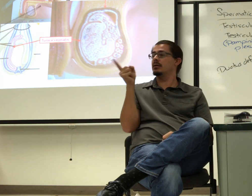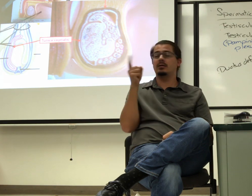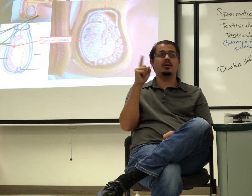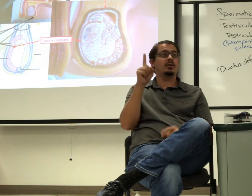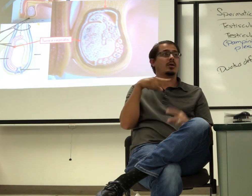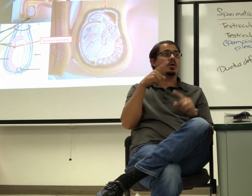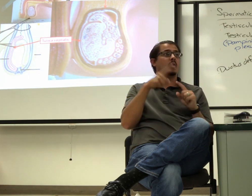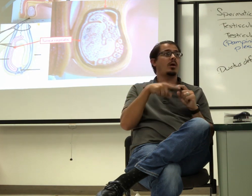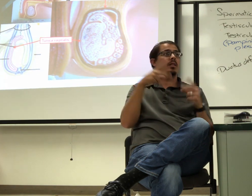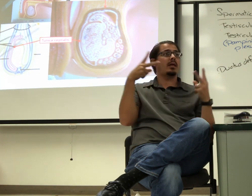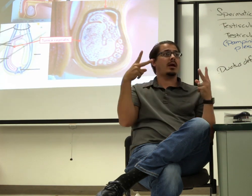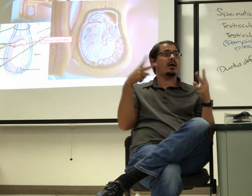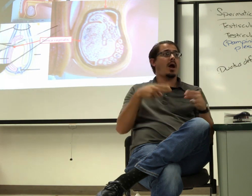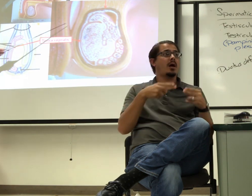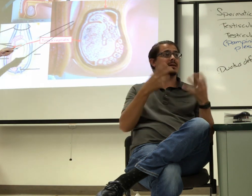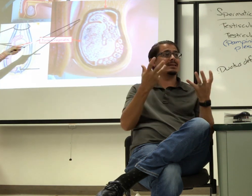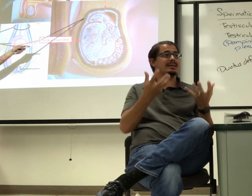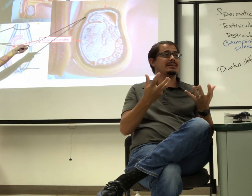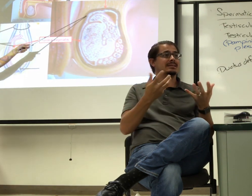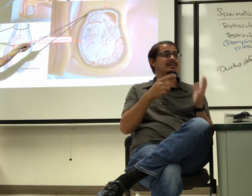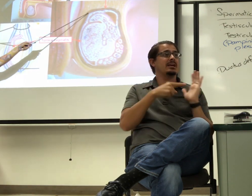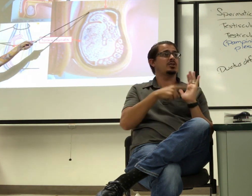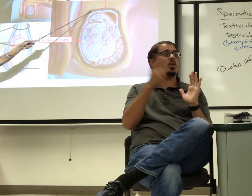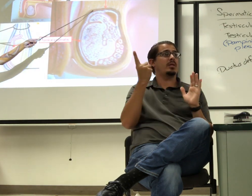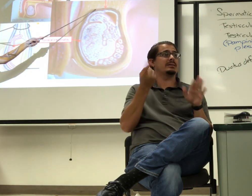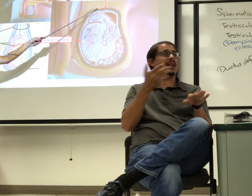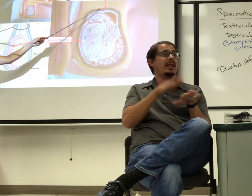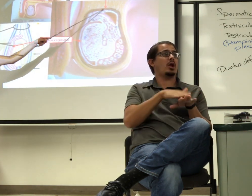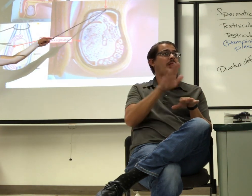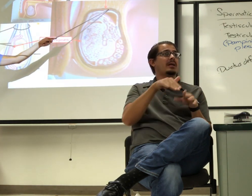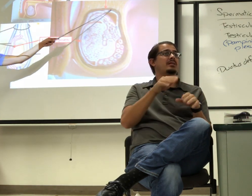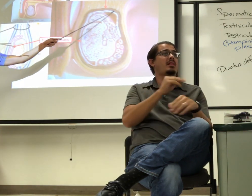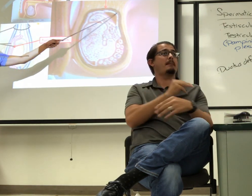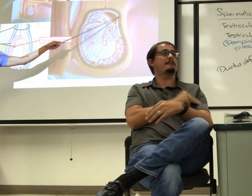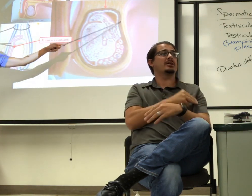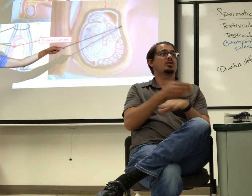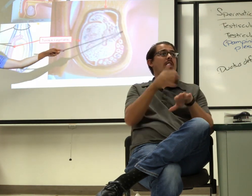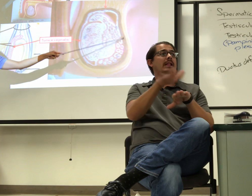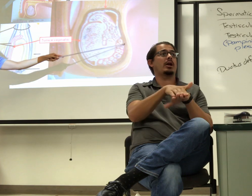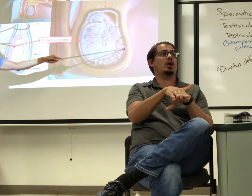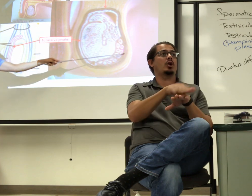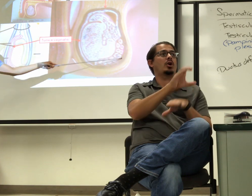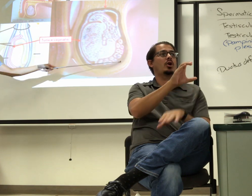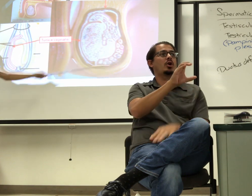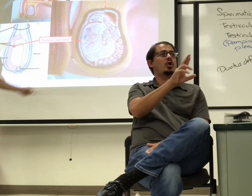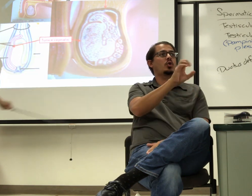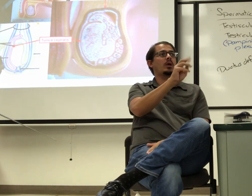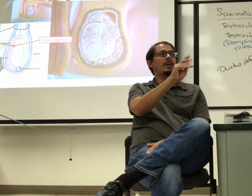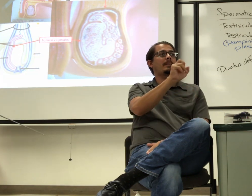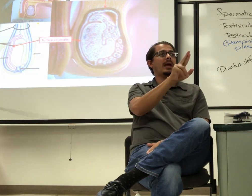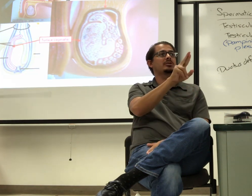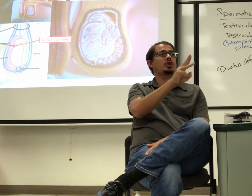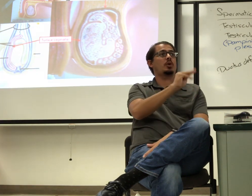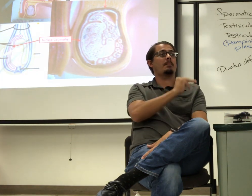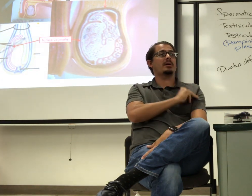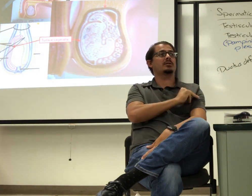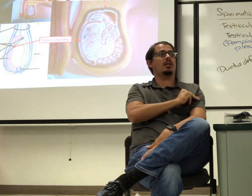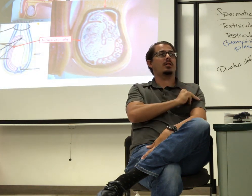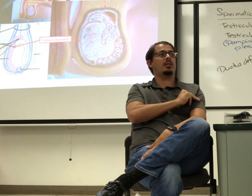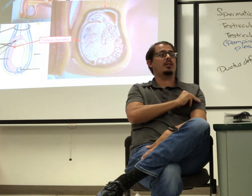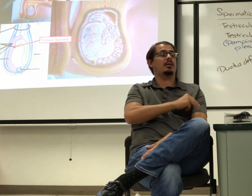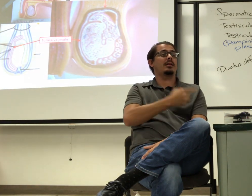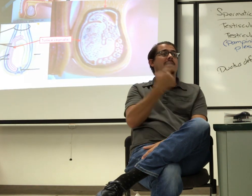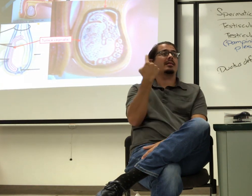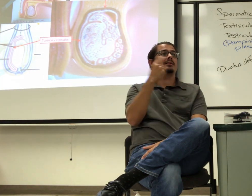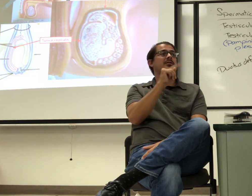cut their testes, they show you this layer here. That's the muscle layer, cremaster muscle. And